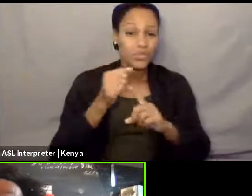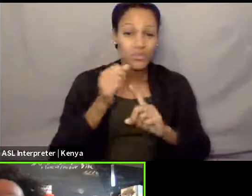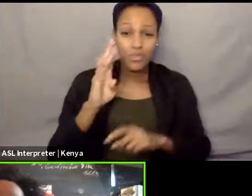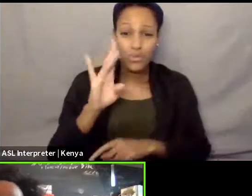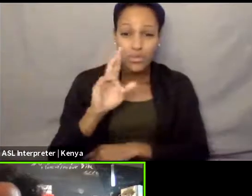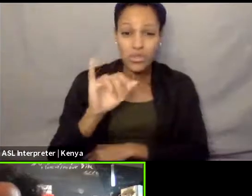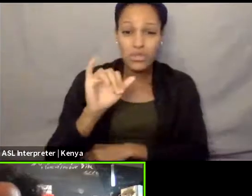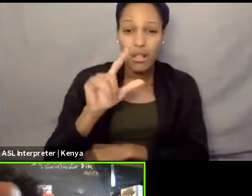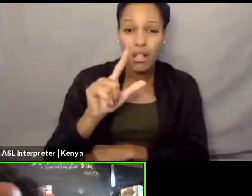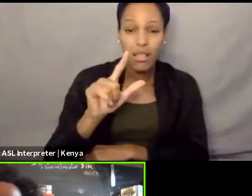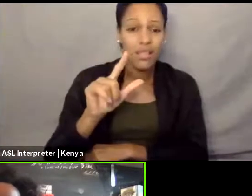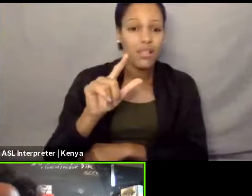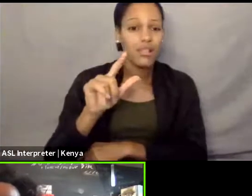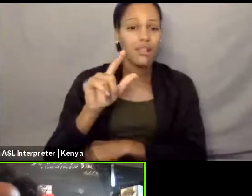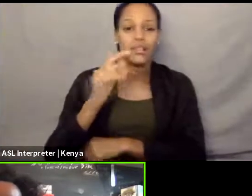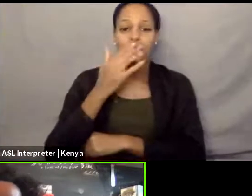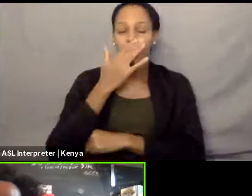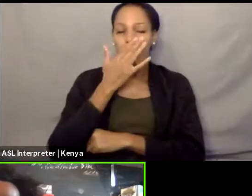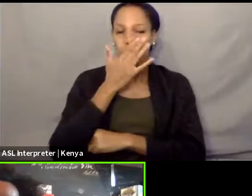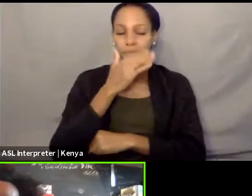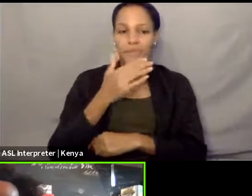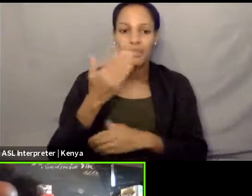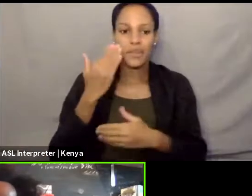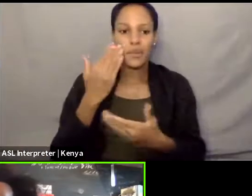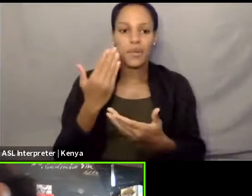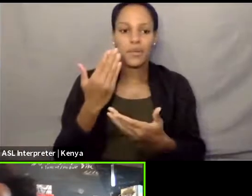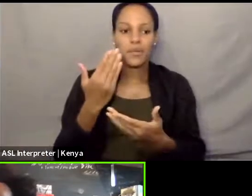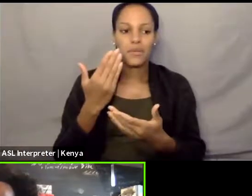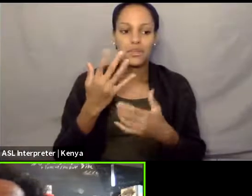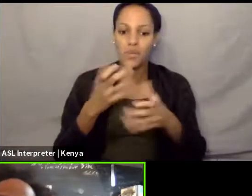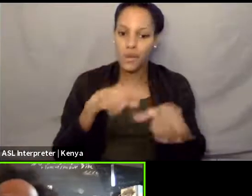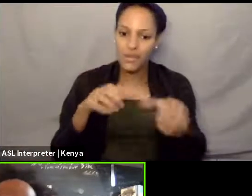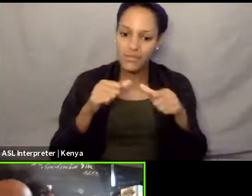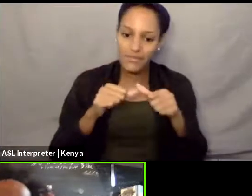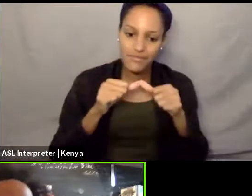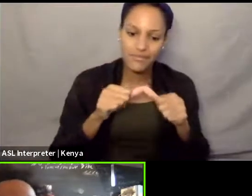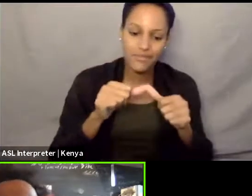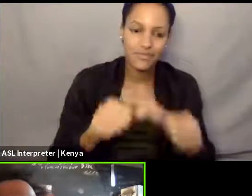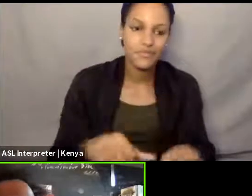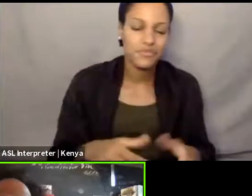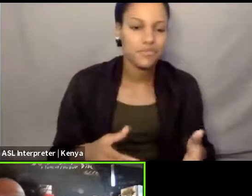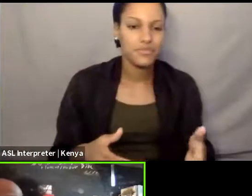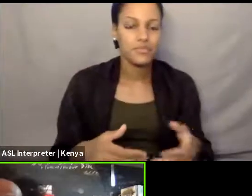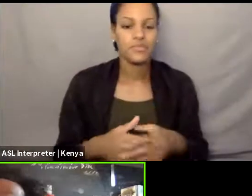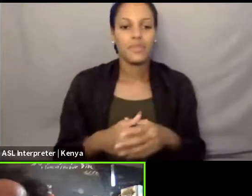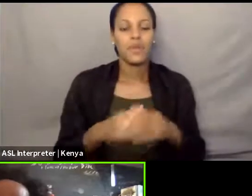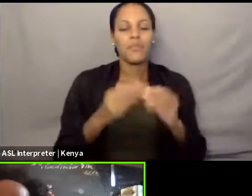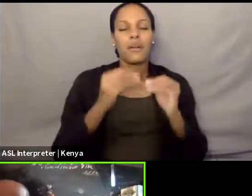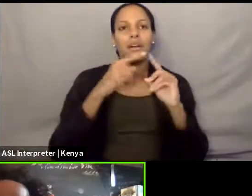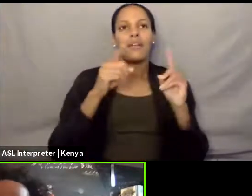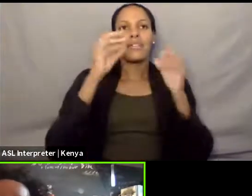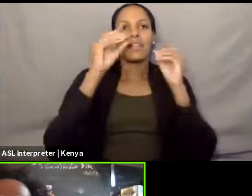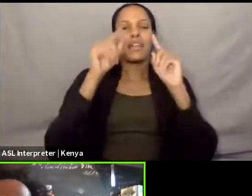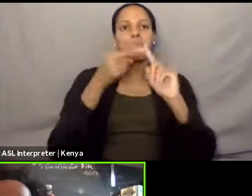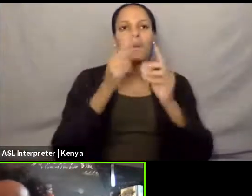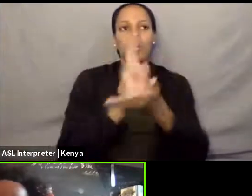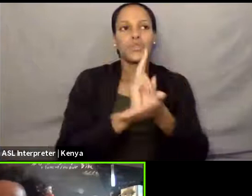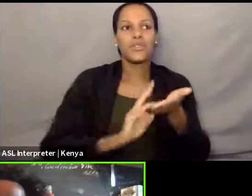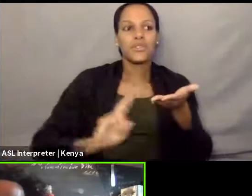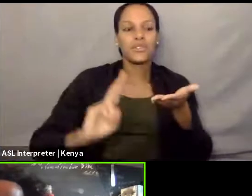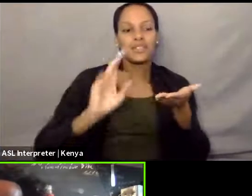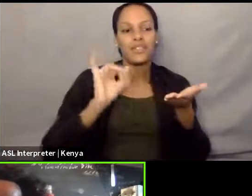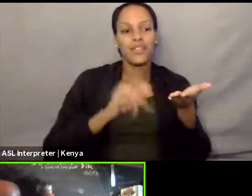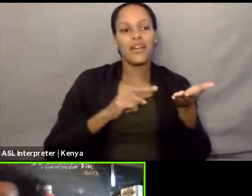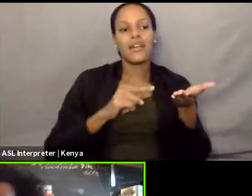do not want to, maintain. And thinking about, the university is kind of an interesting thing